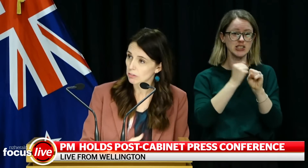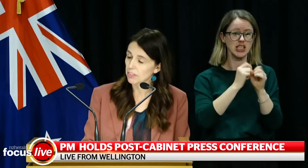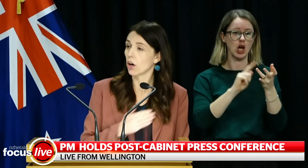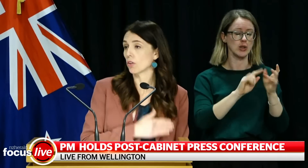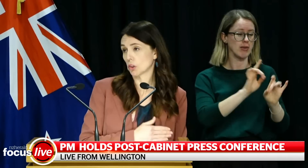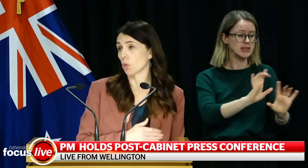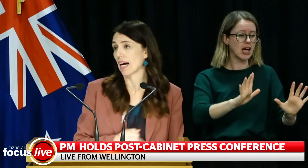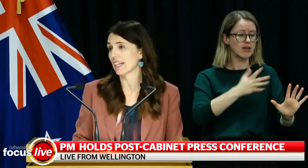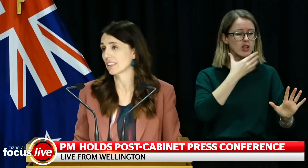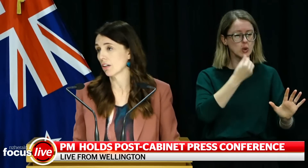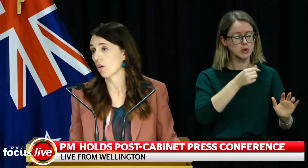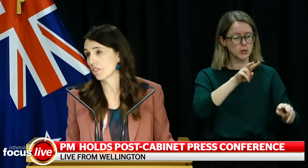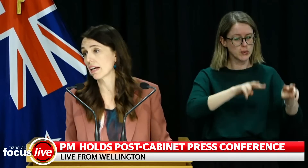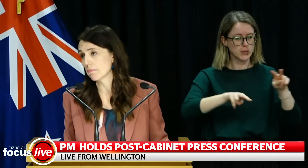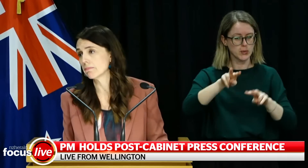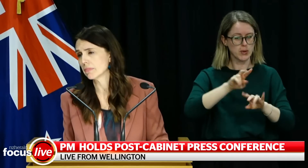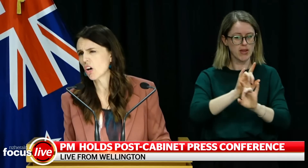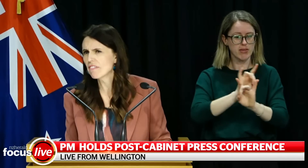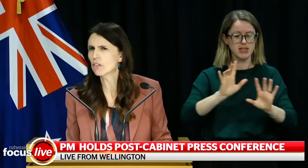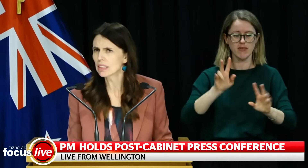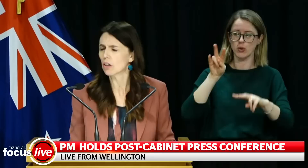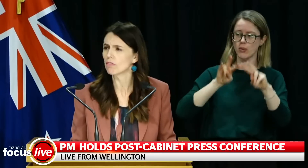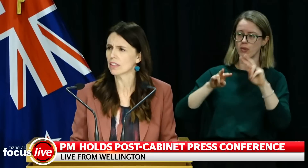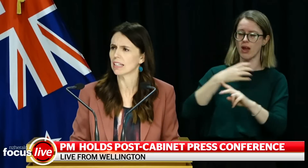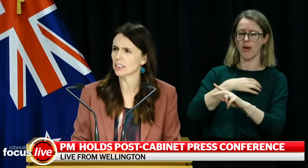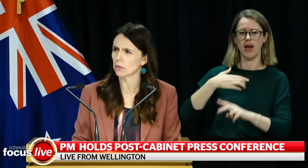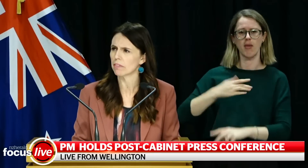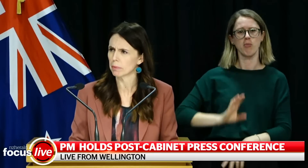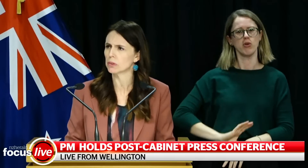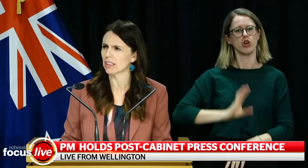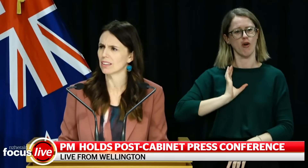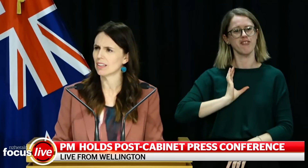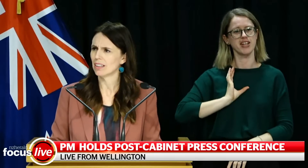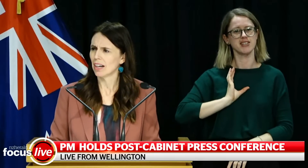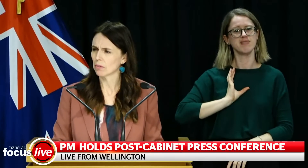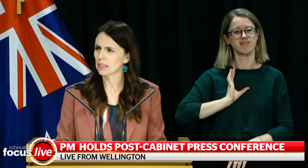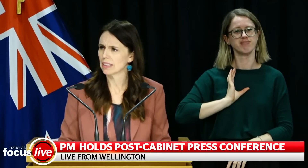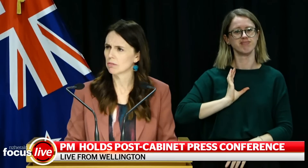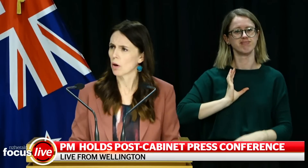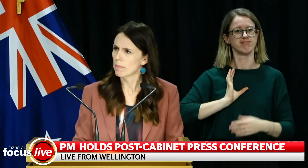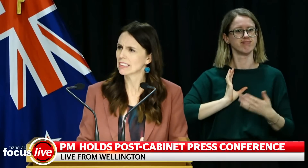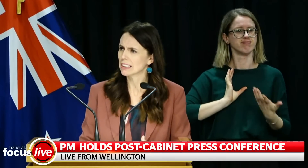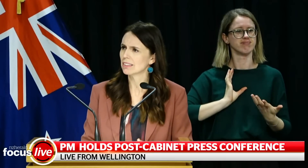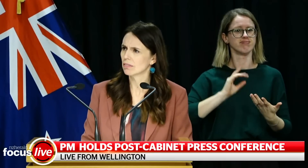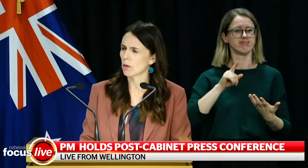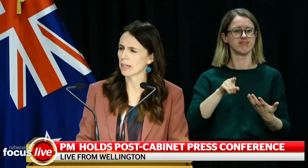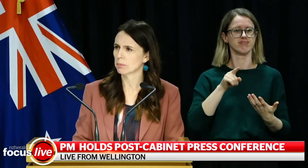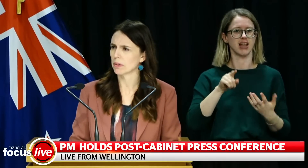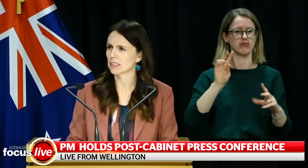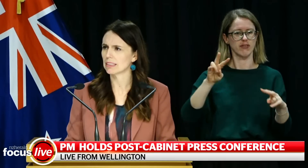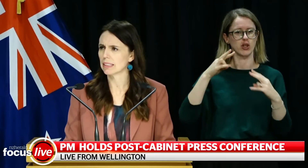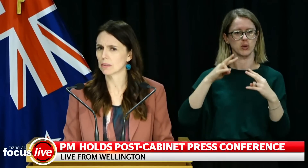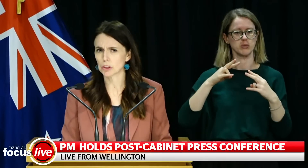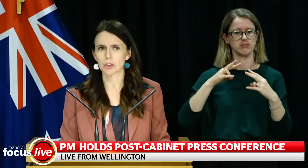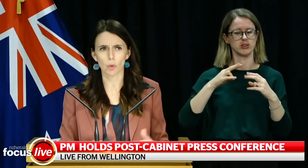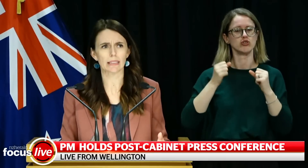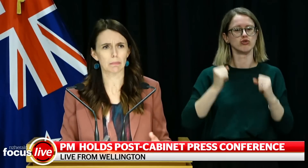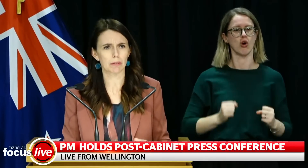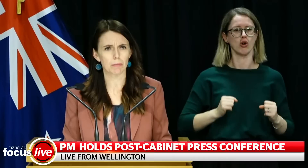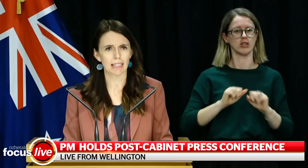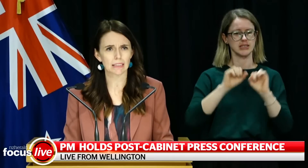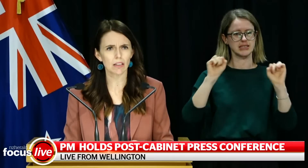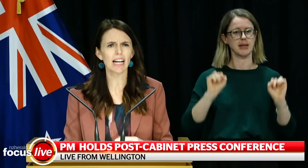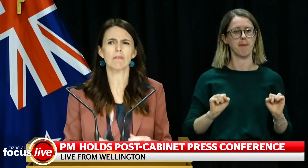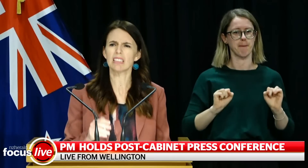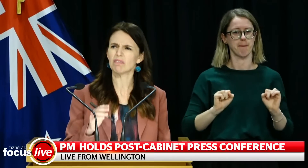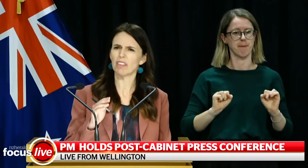themselves for their own scorecards of the government. So I feel really confident that actually we've built a really robust process there, which is quite separate